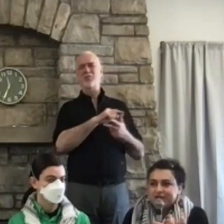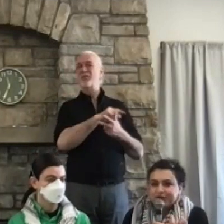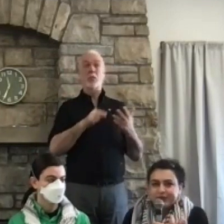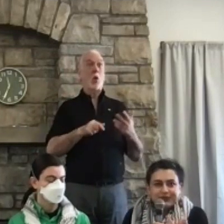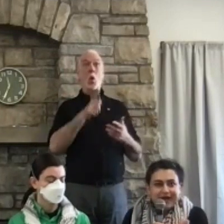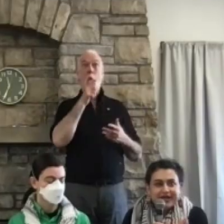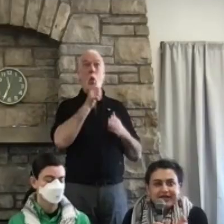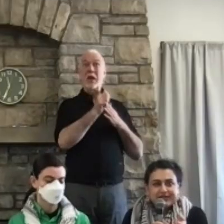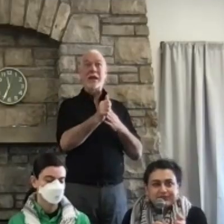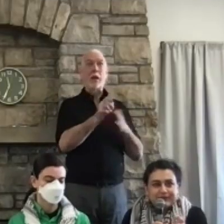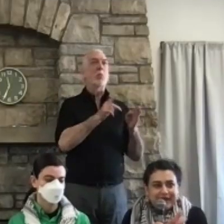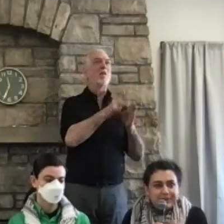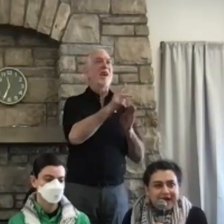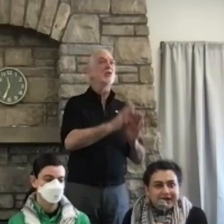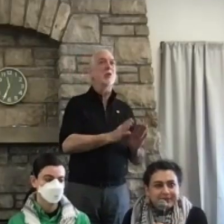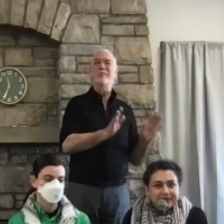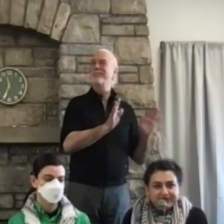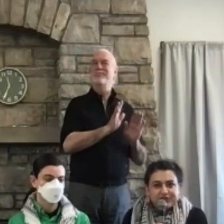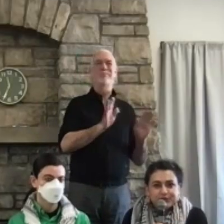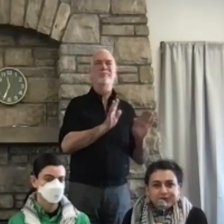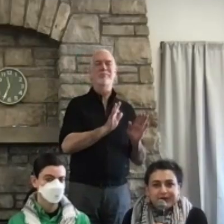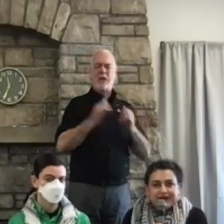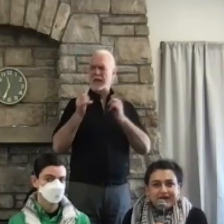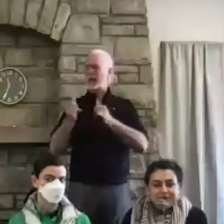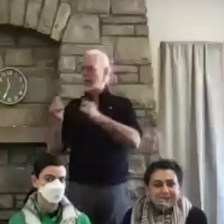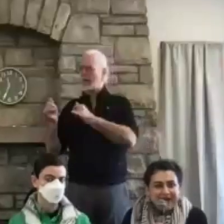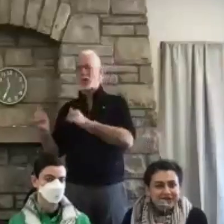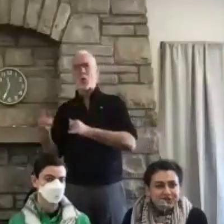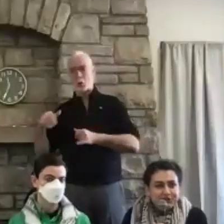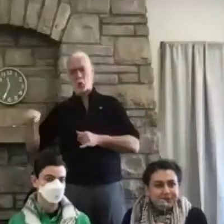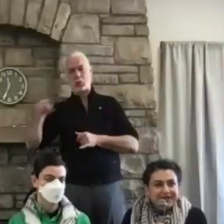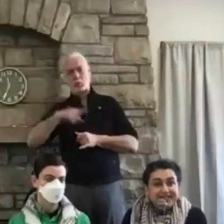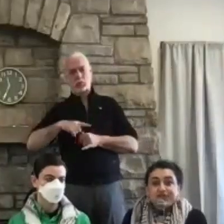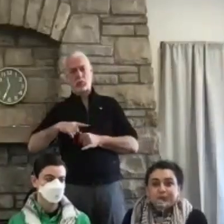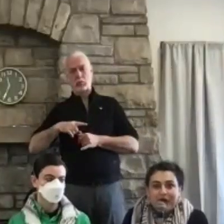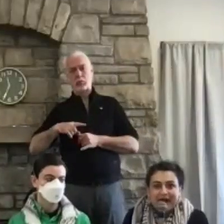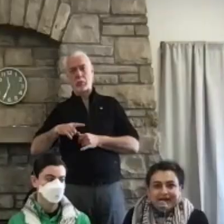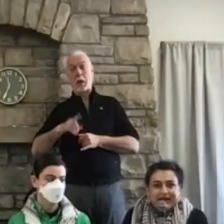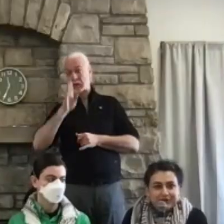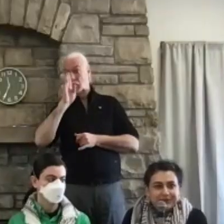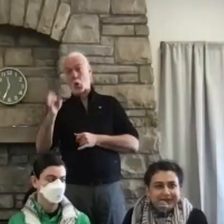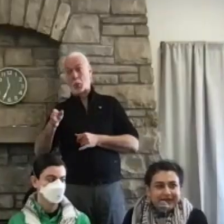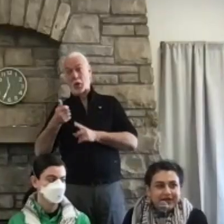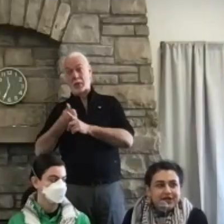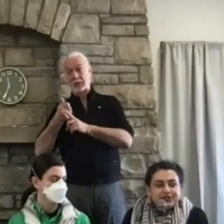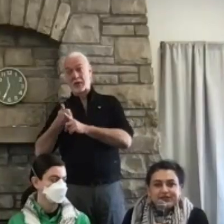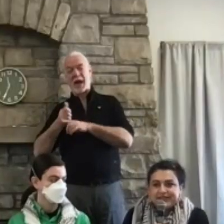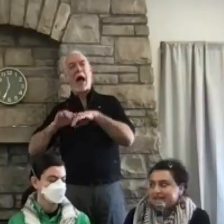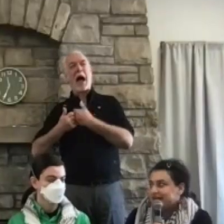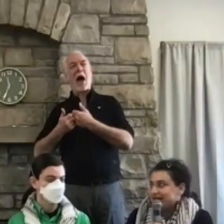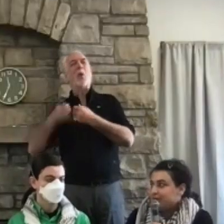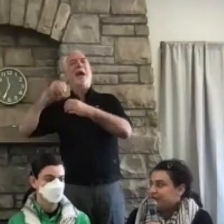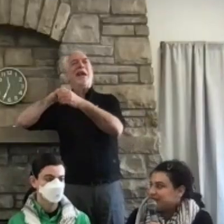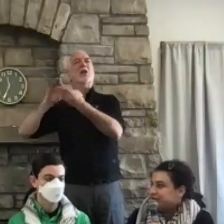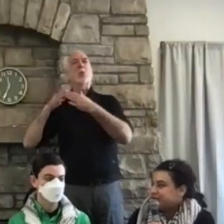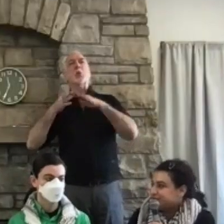by professionals, right? It's led by individuals who have managed to maintain sobriety and community. So it doesn't